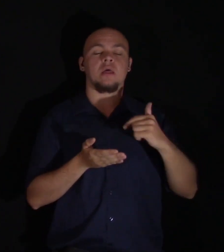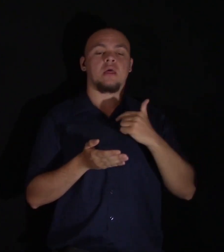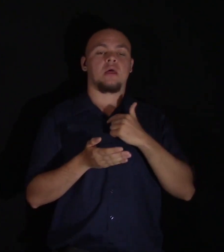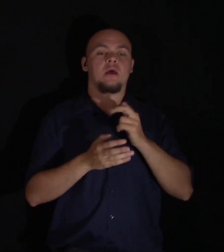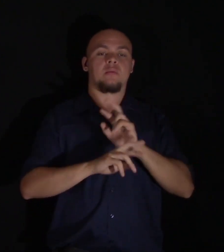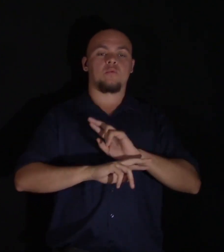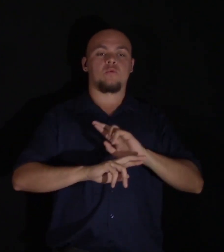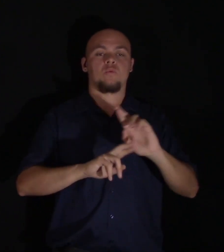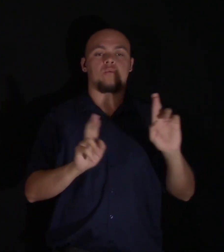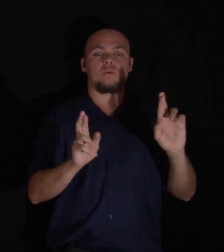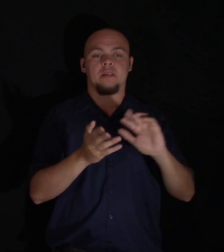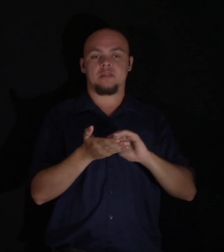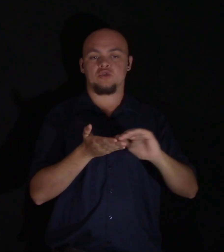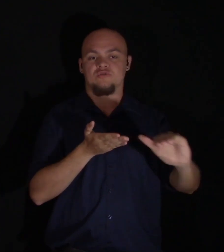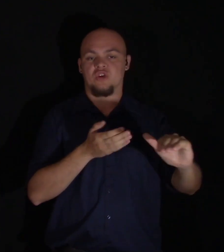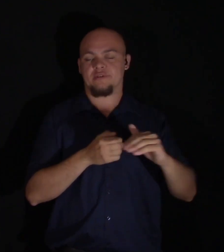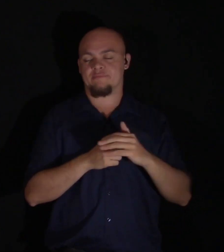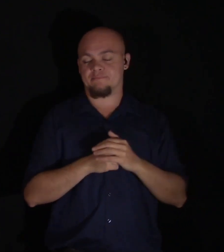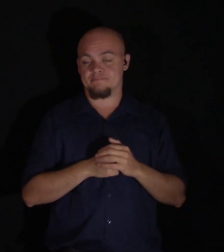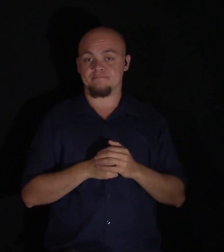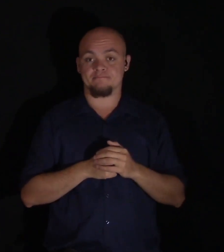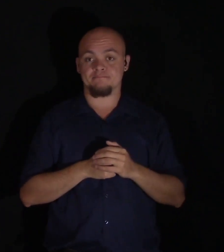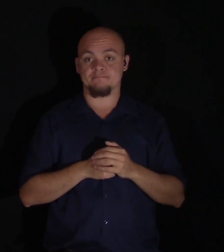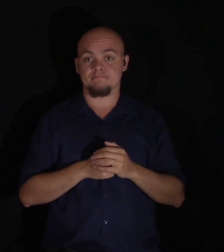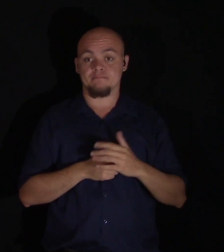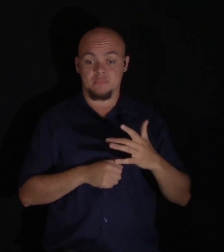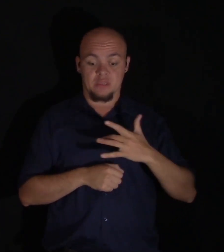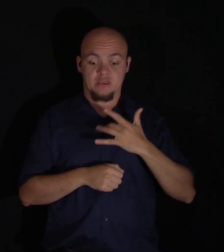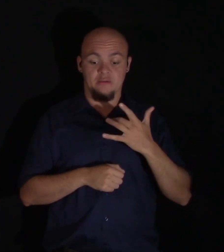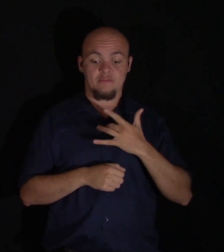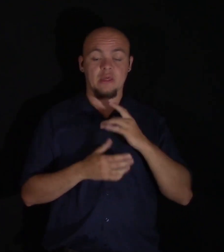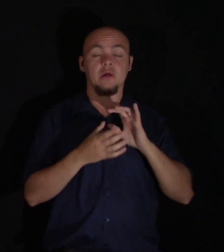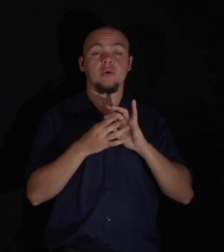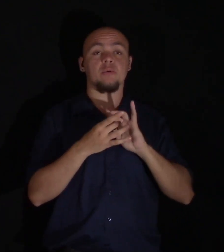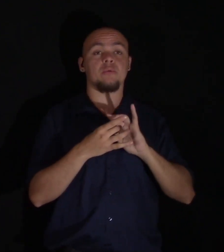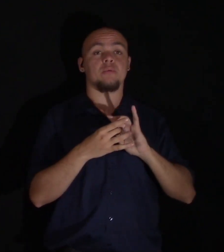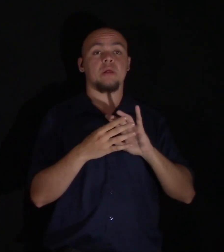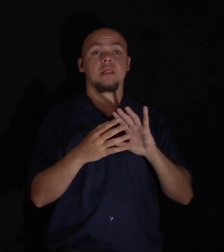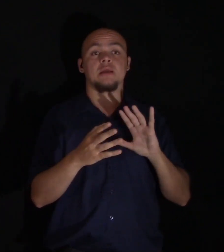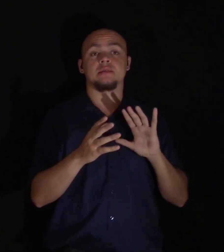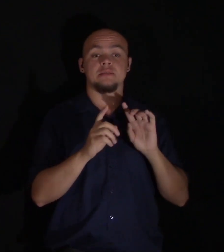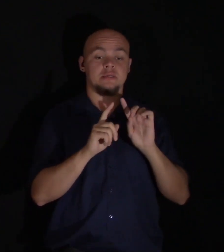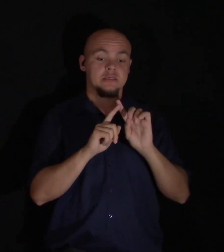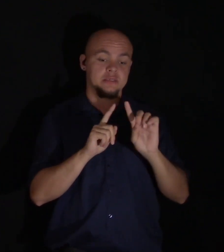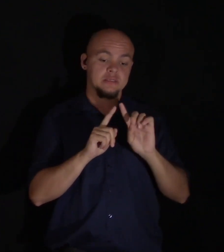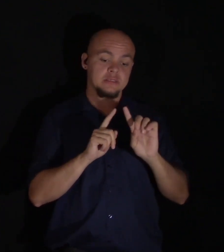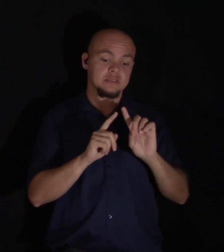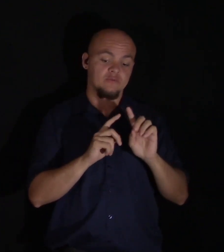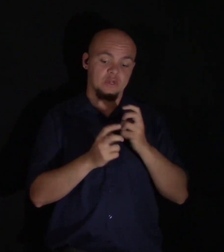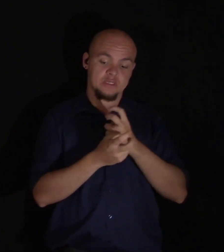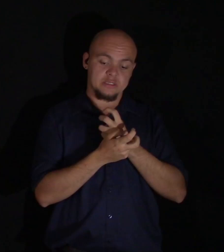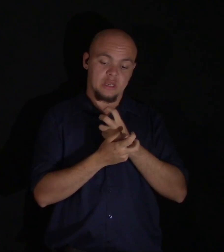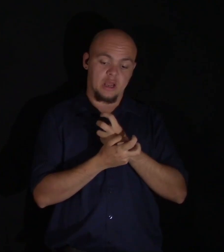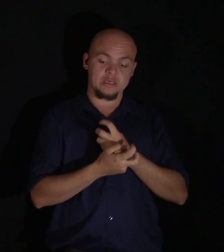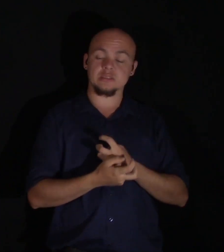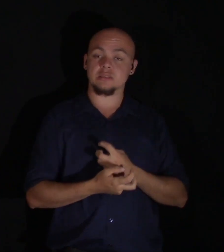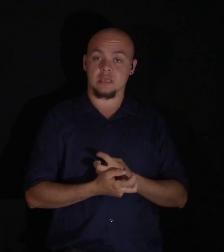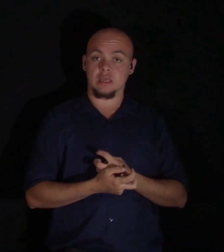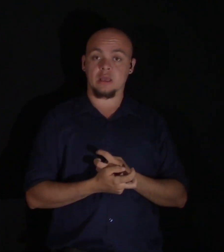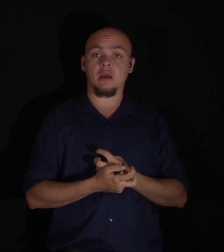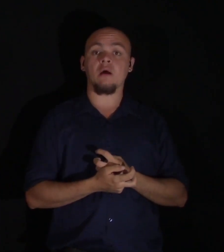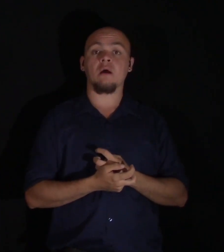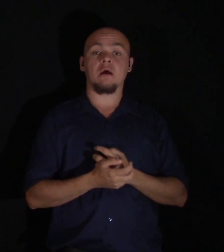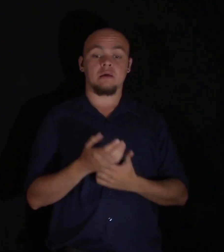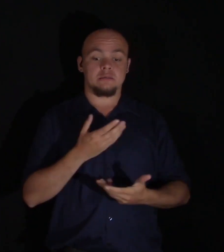to. I feel this release of all these toxic emotions that have riddled my body